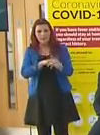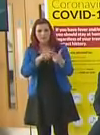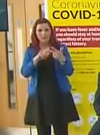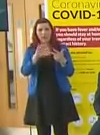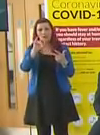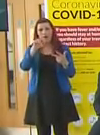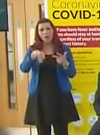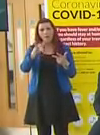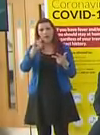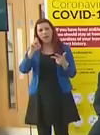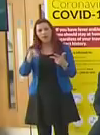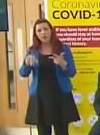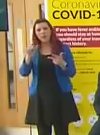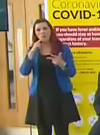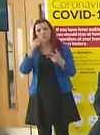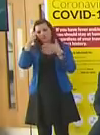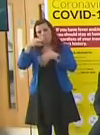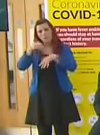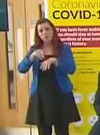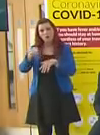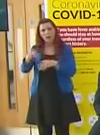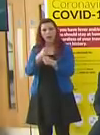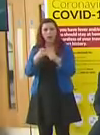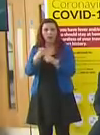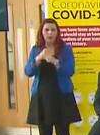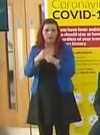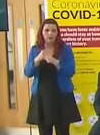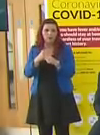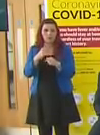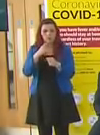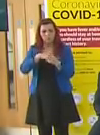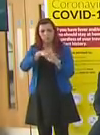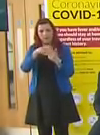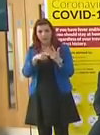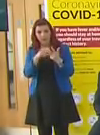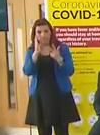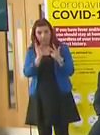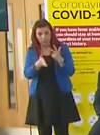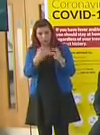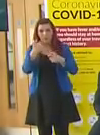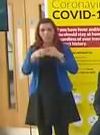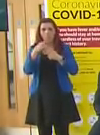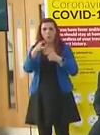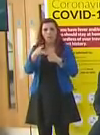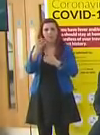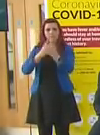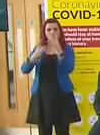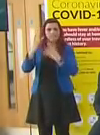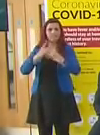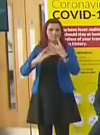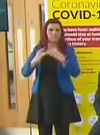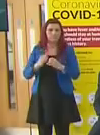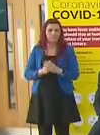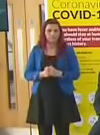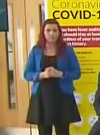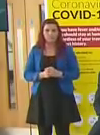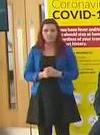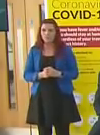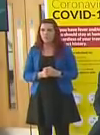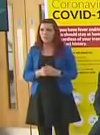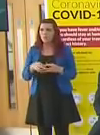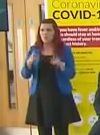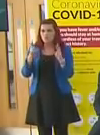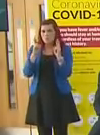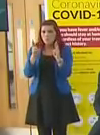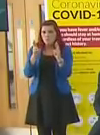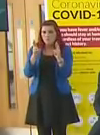Colin, who will give the clinical overview. And after that, then, we will get into the Q&A session. We hope